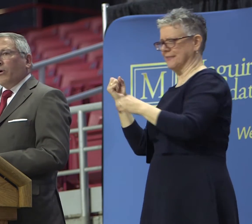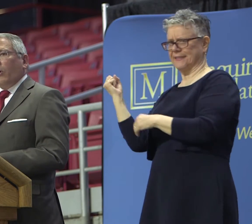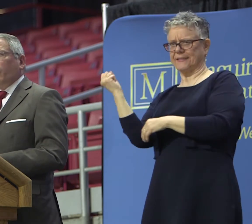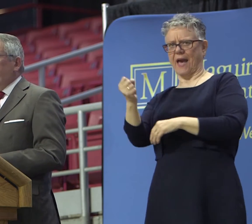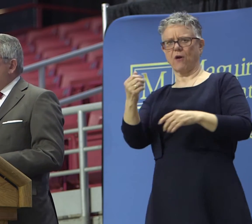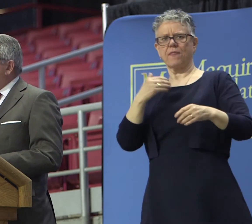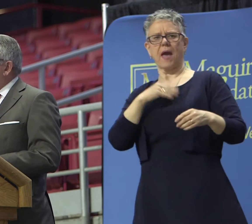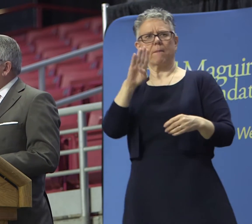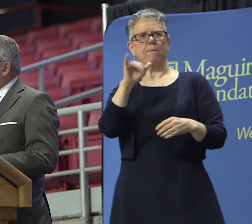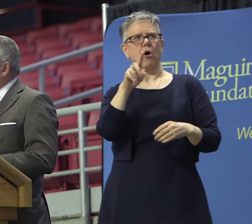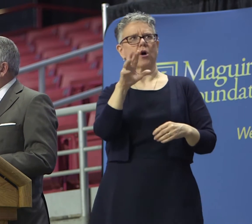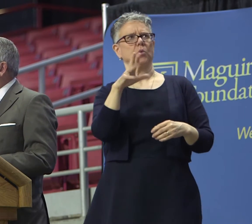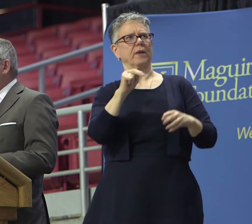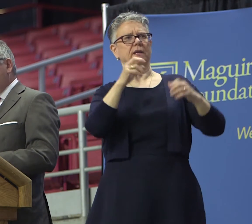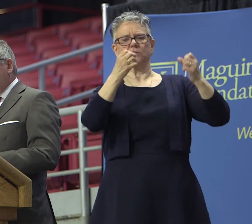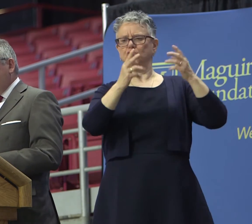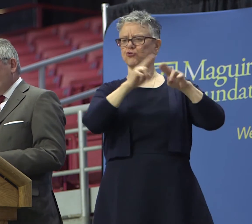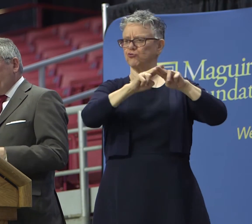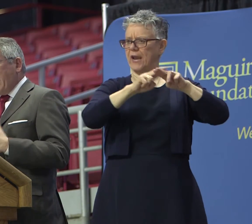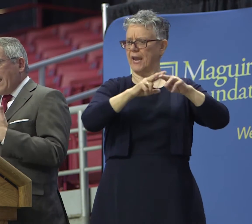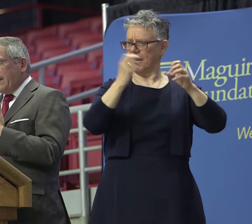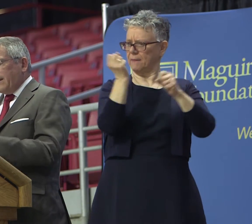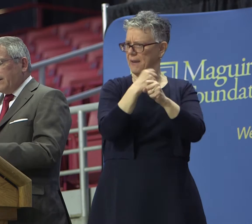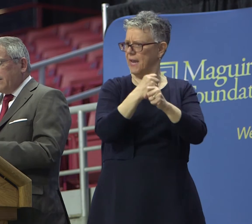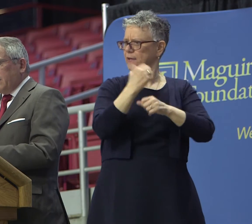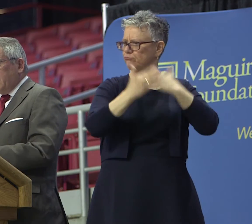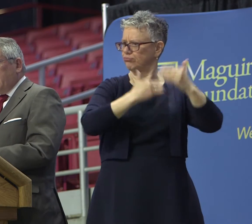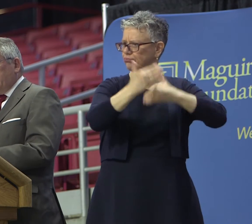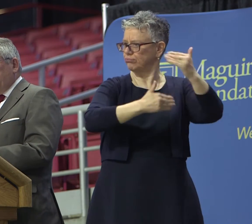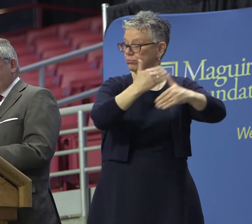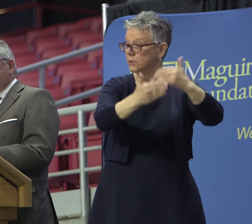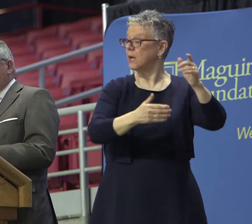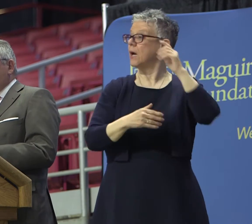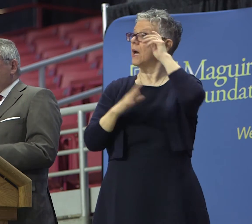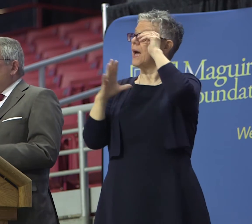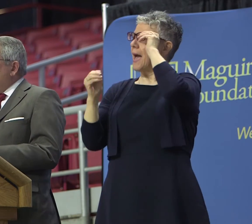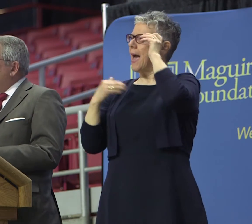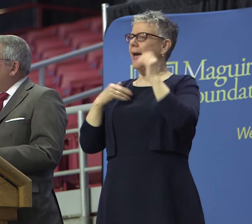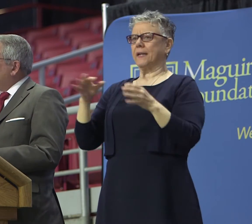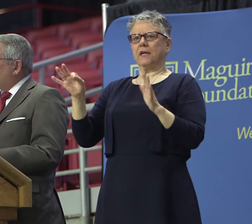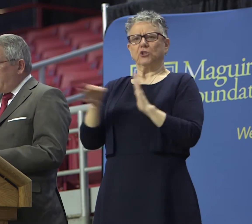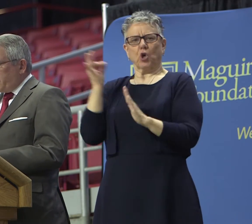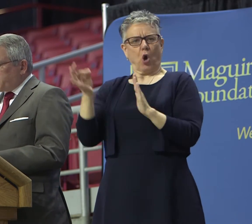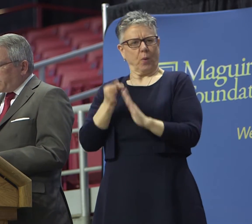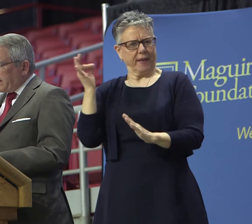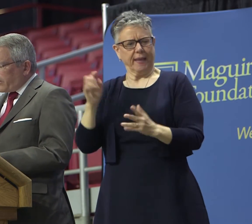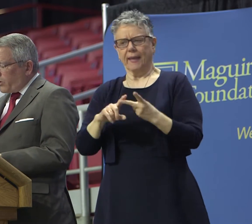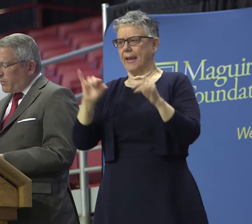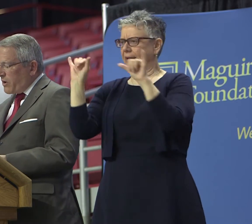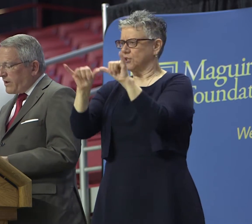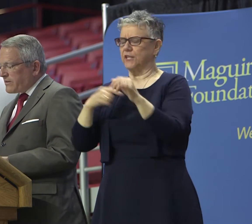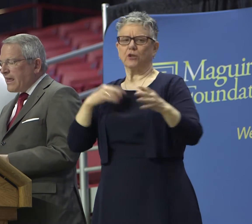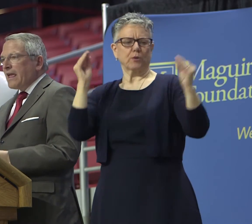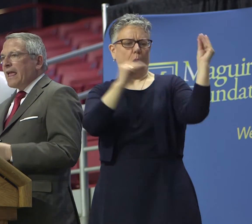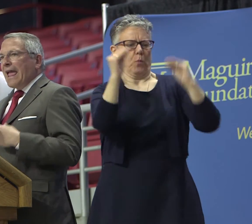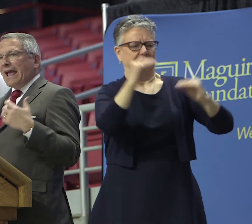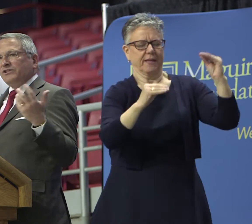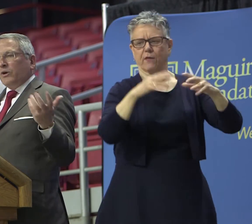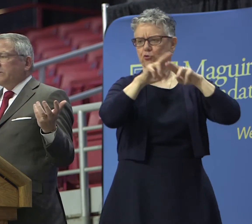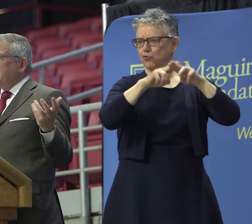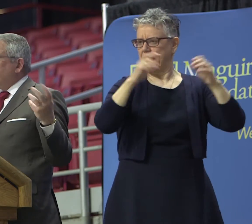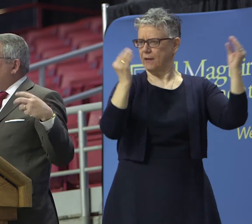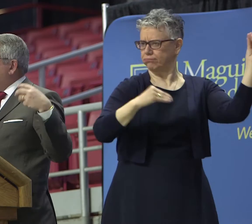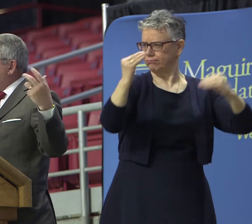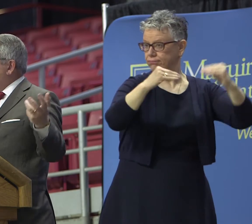south, we had Baldwin Locomotive Works, where you had piecework engineers putting together locomotives.